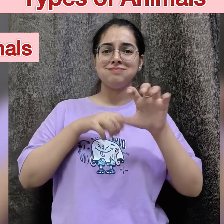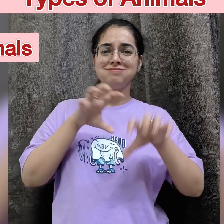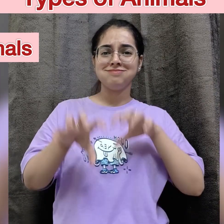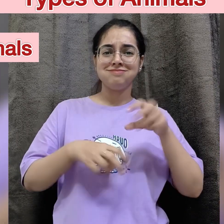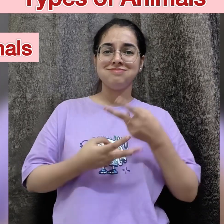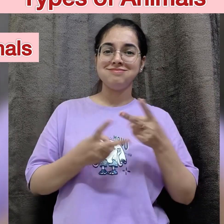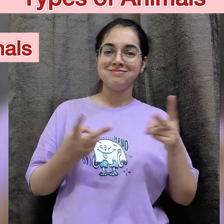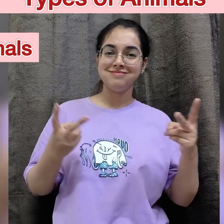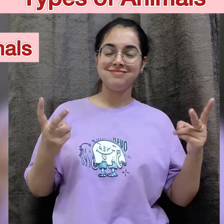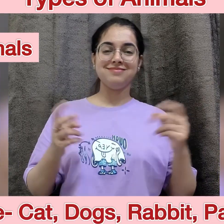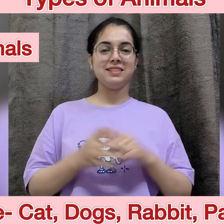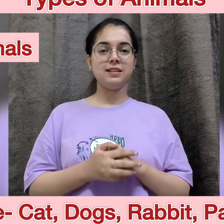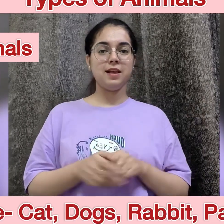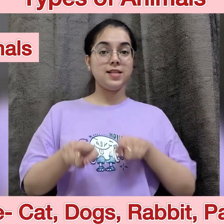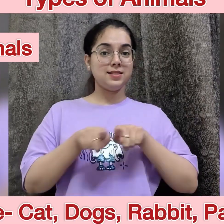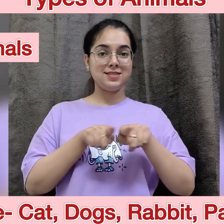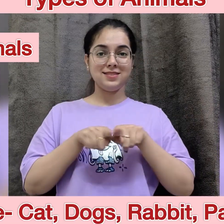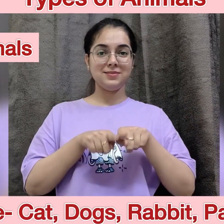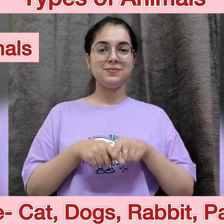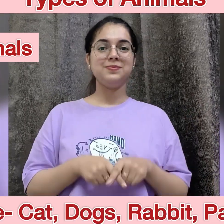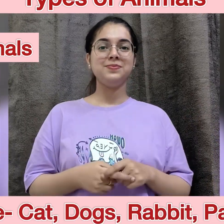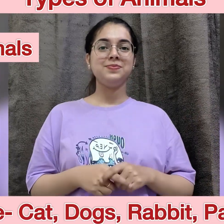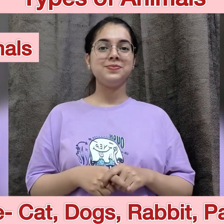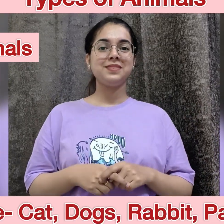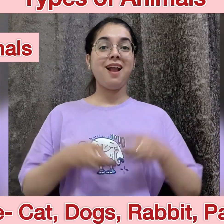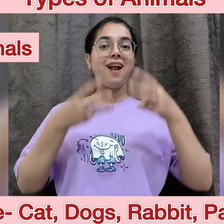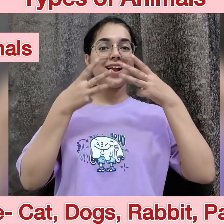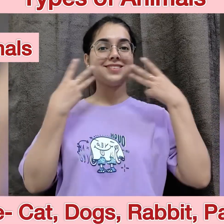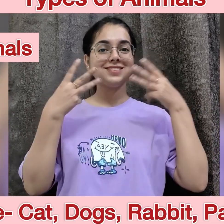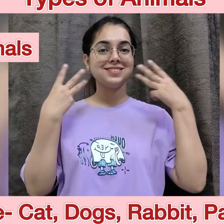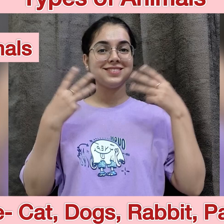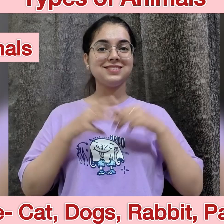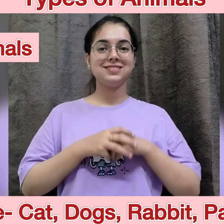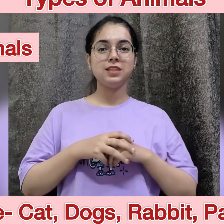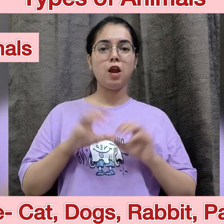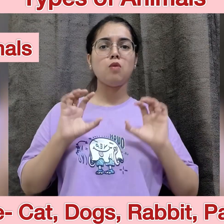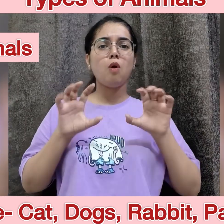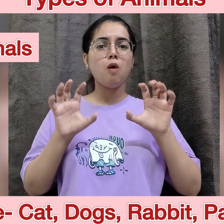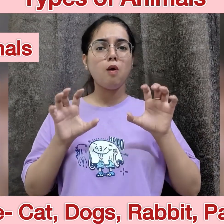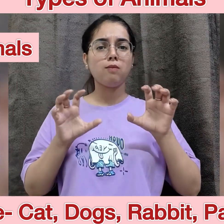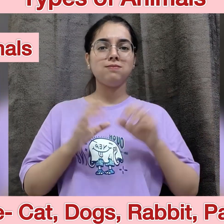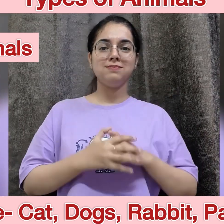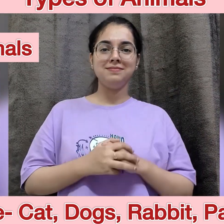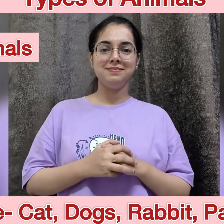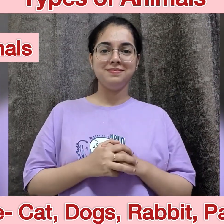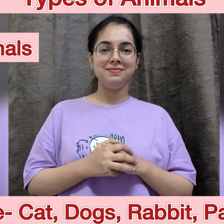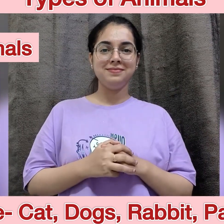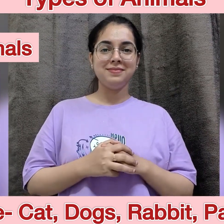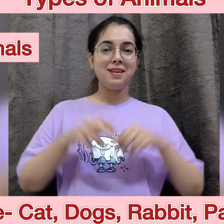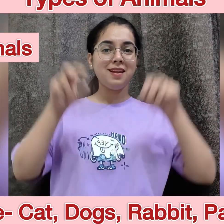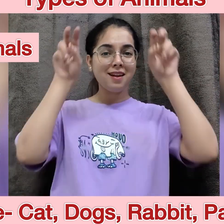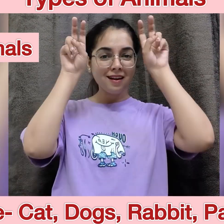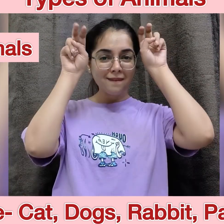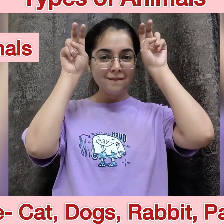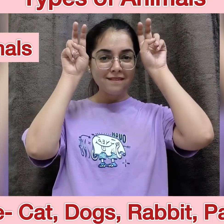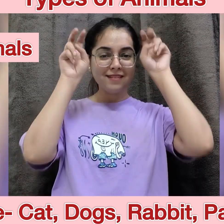PETANIMALS. Pet animals like cat, dogs,